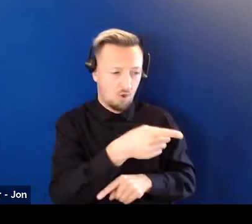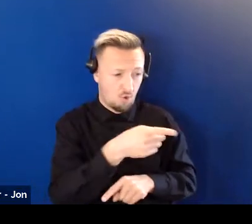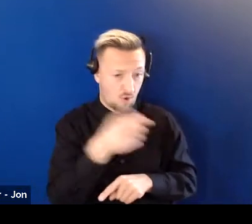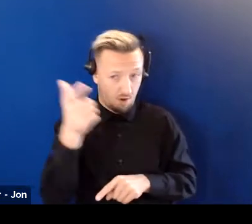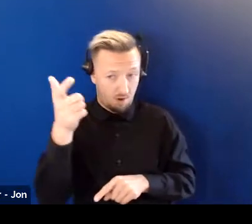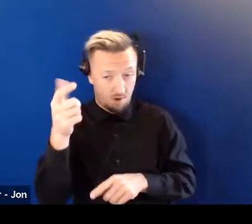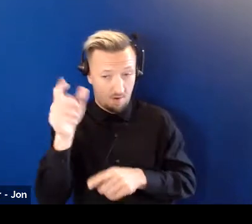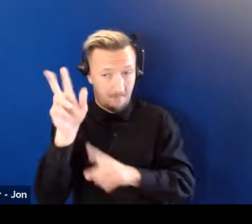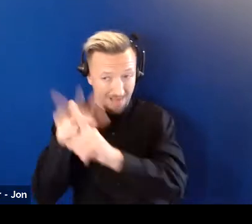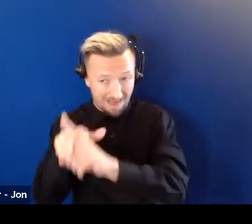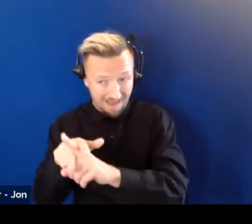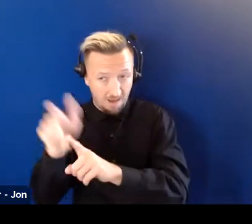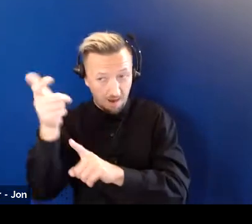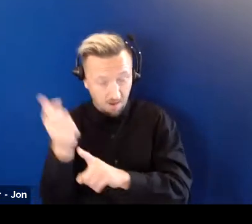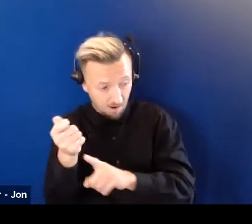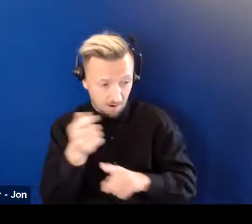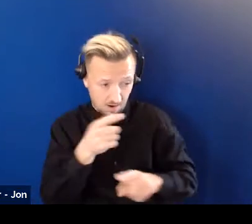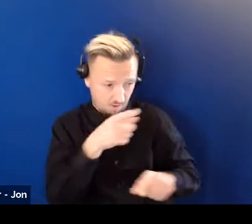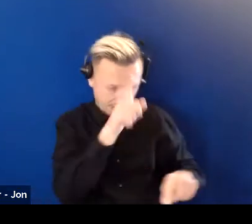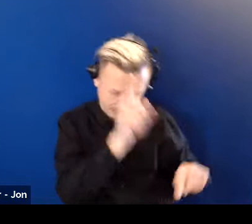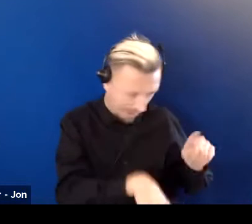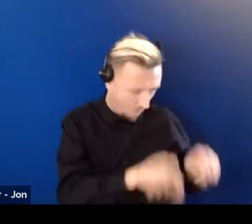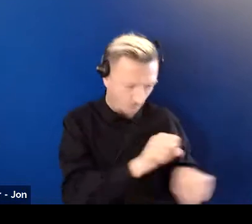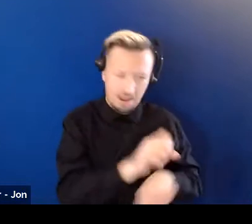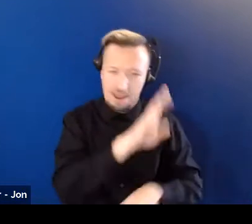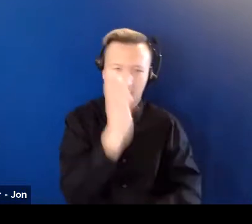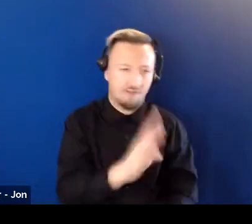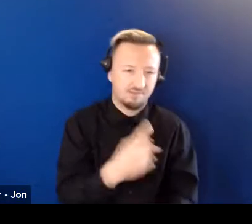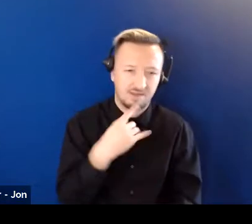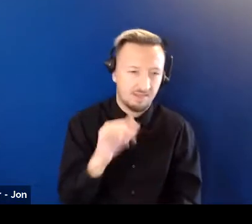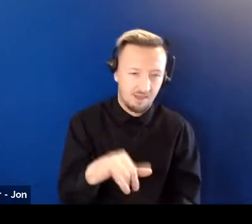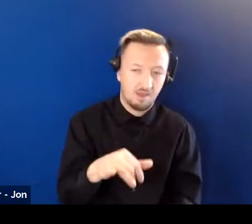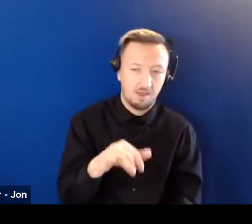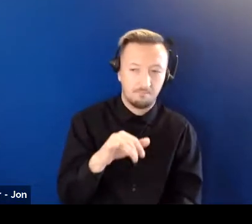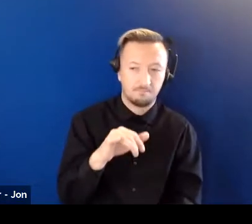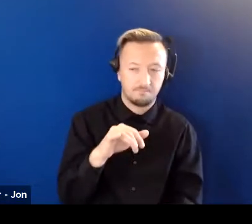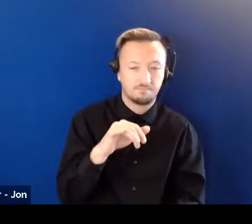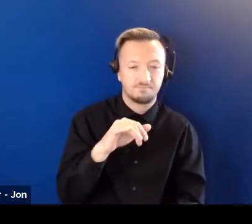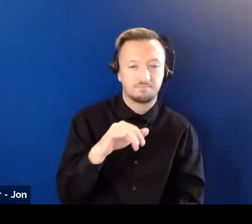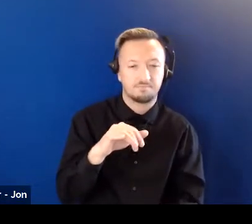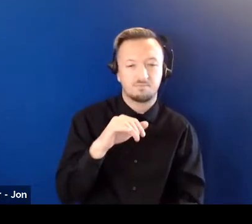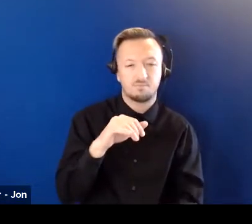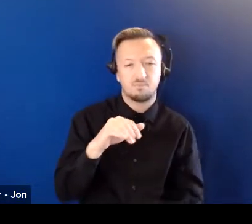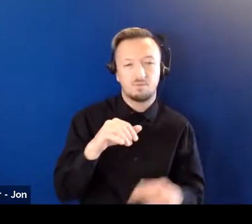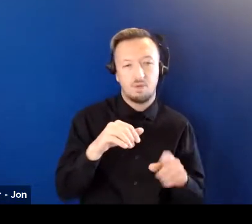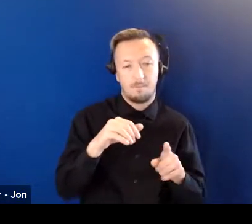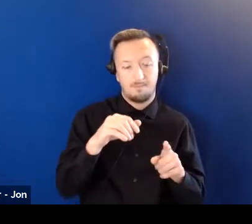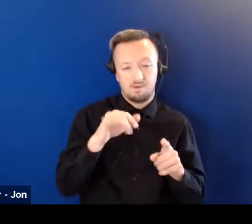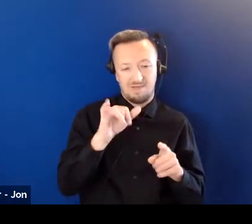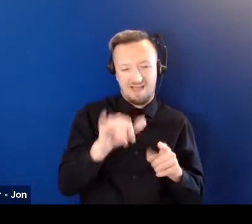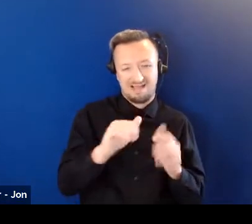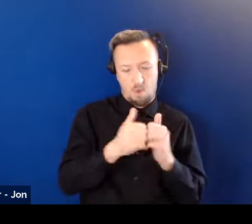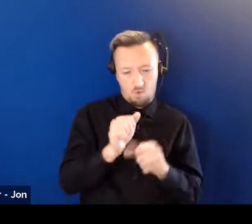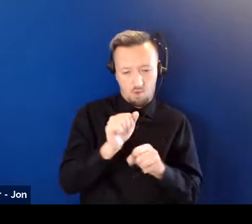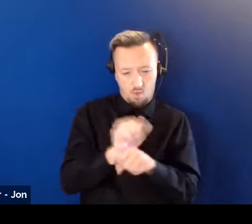as we're implementing the training the staff have to deliver these services, that's how people work with the consumers